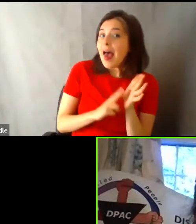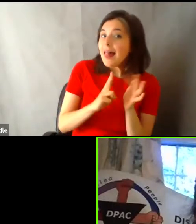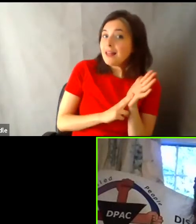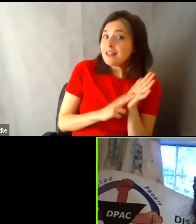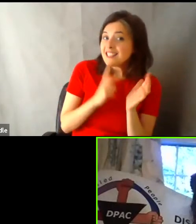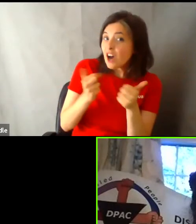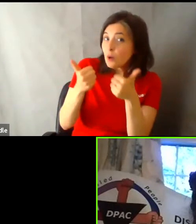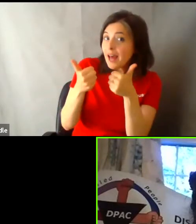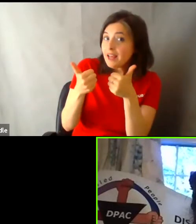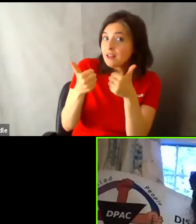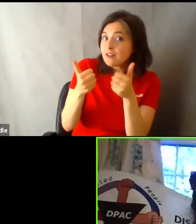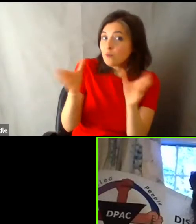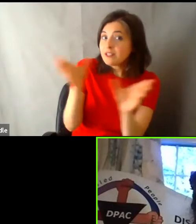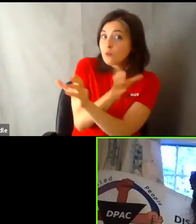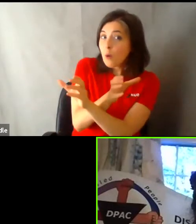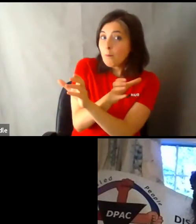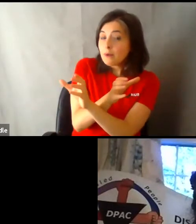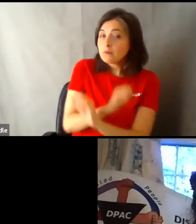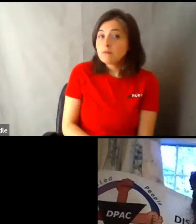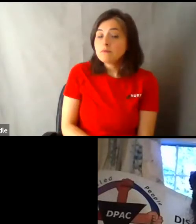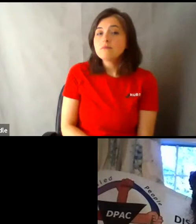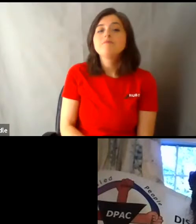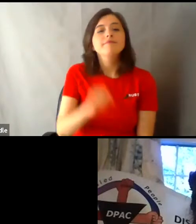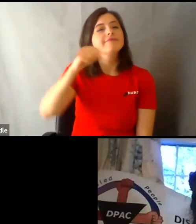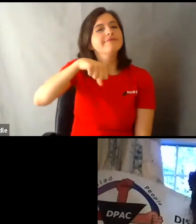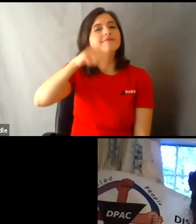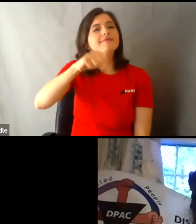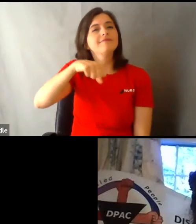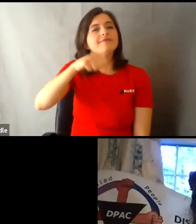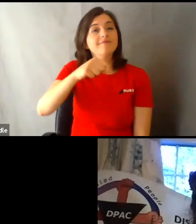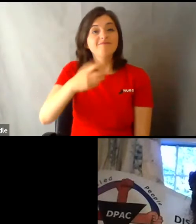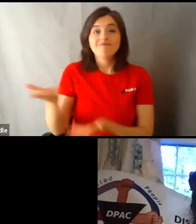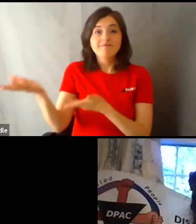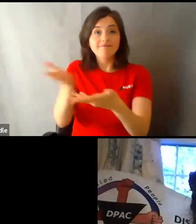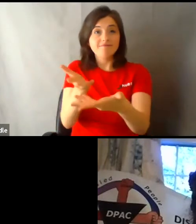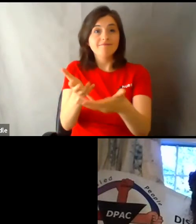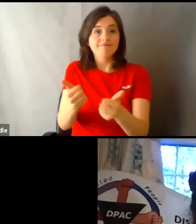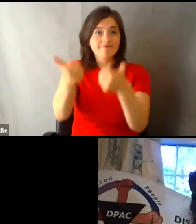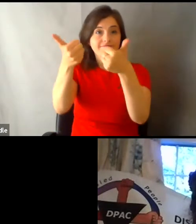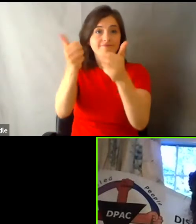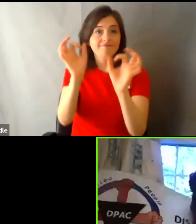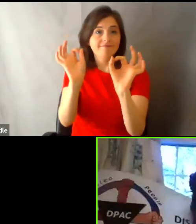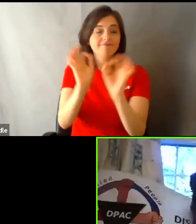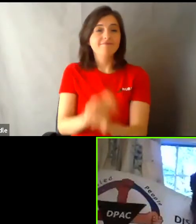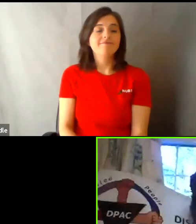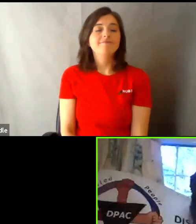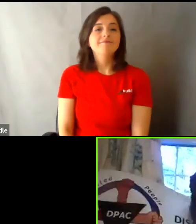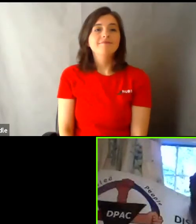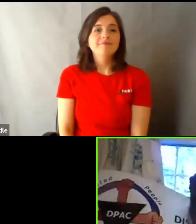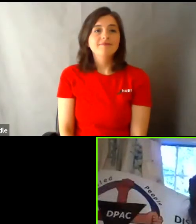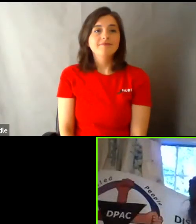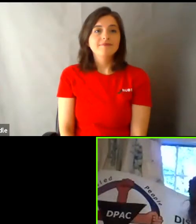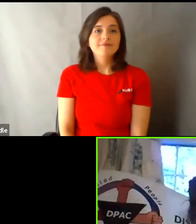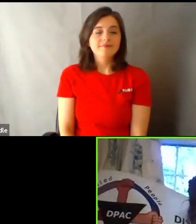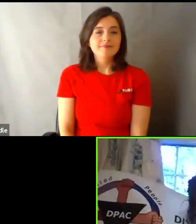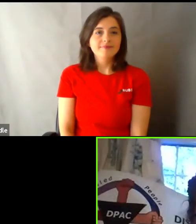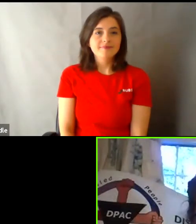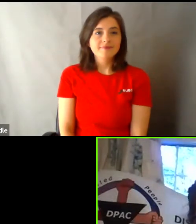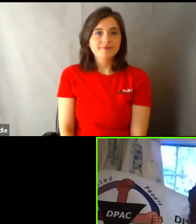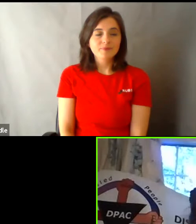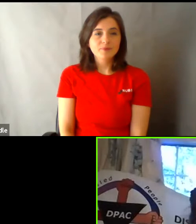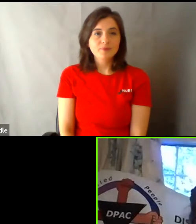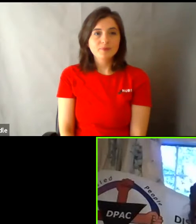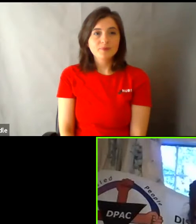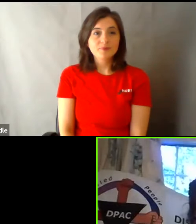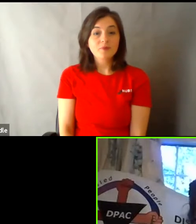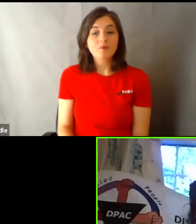that okay? Yeah, Mark, if you want to go, yeah. that's great. Yeah, okay. So